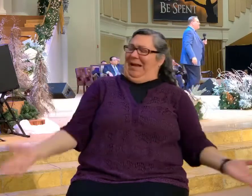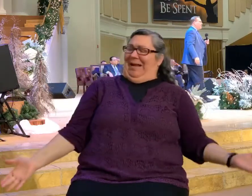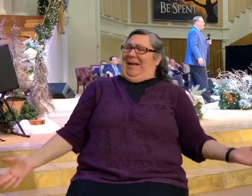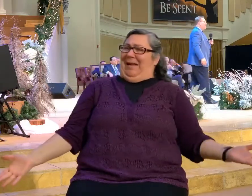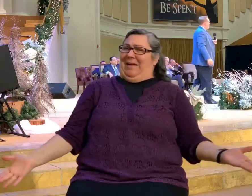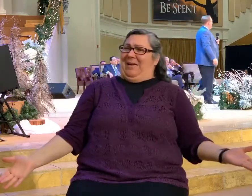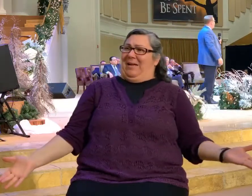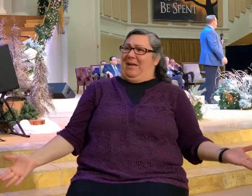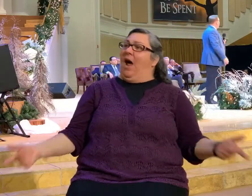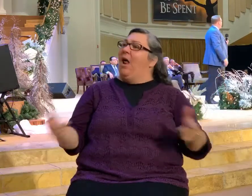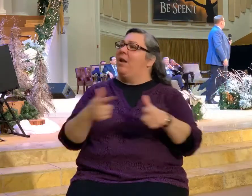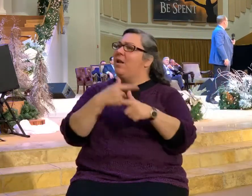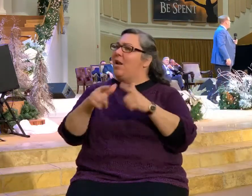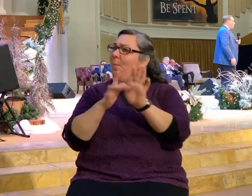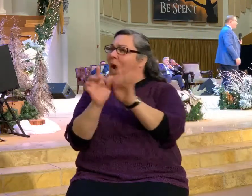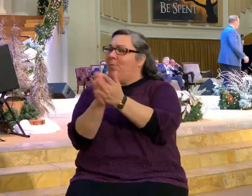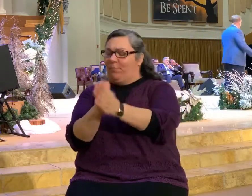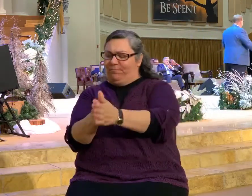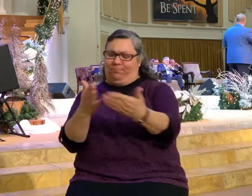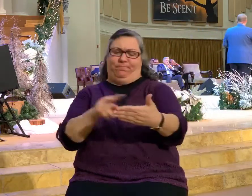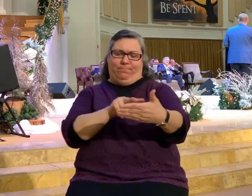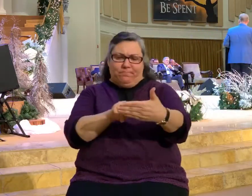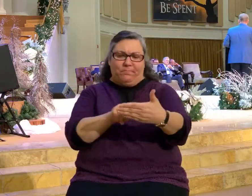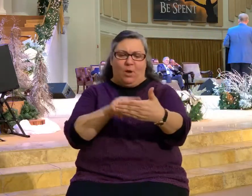And then I took out my Bible and I looked for Paul.